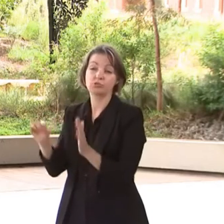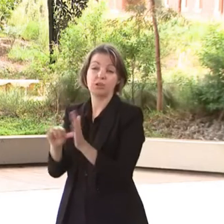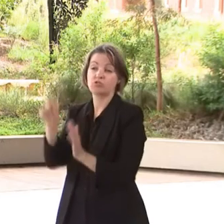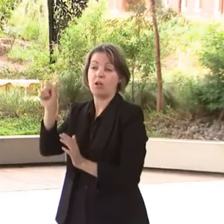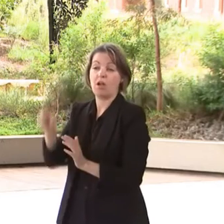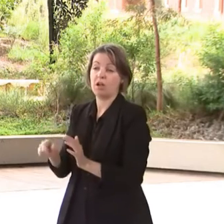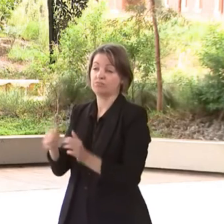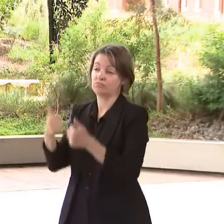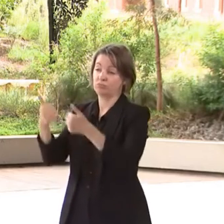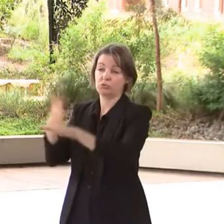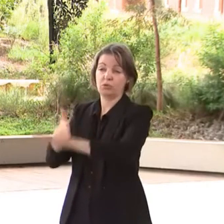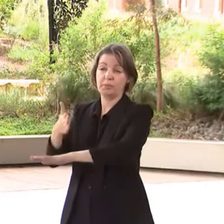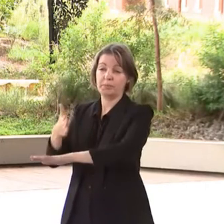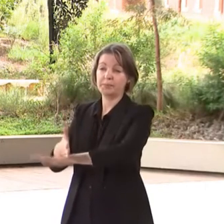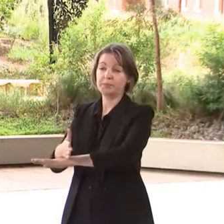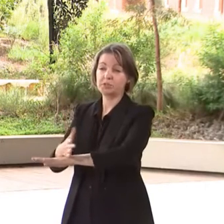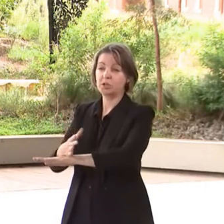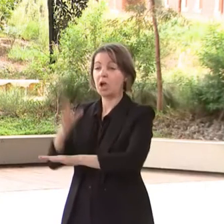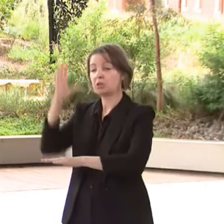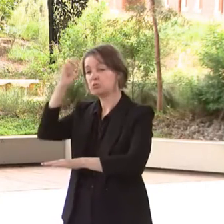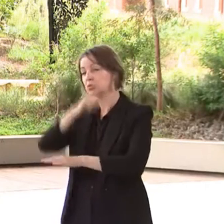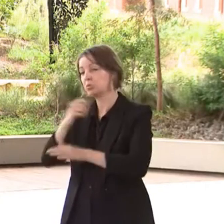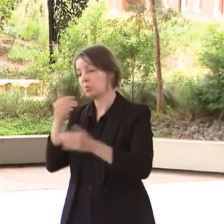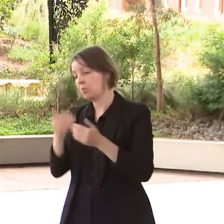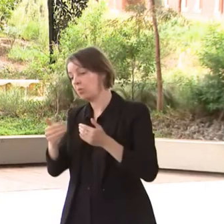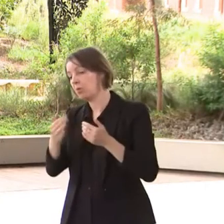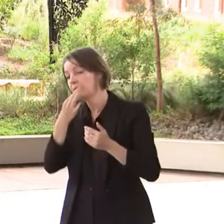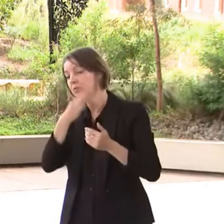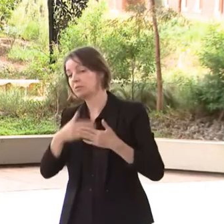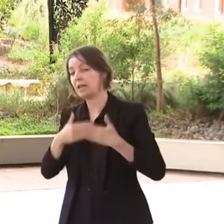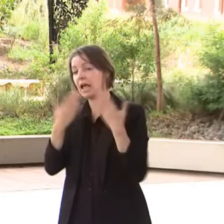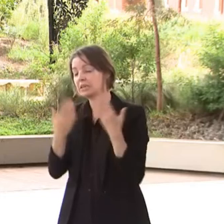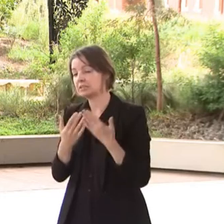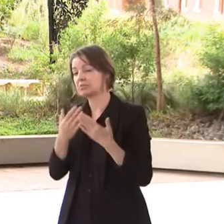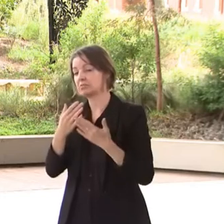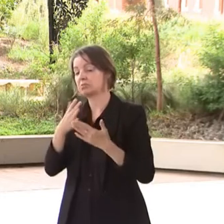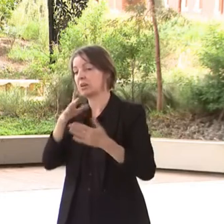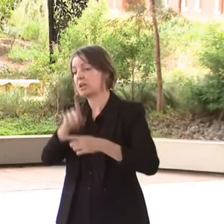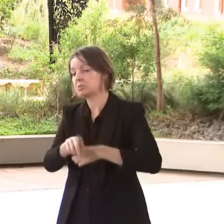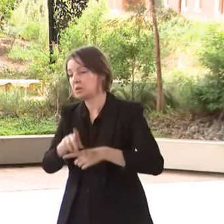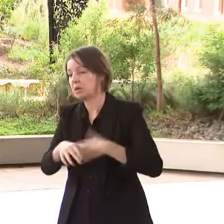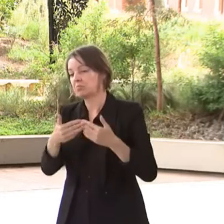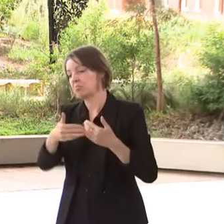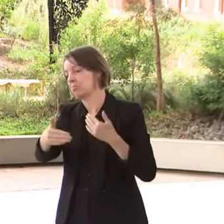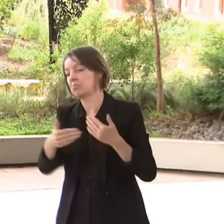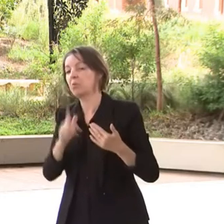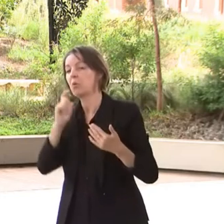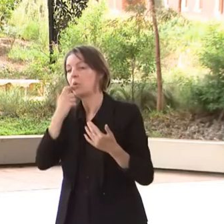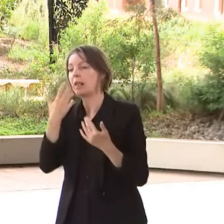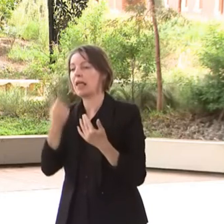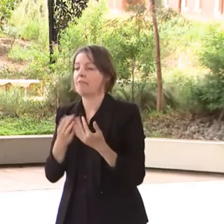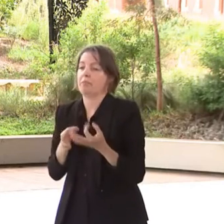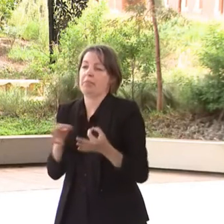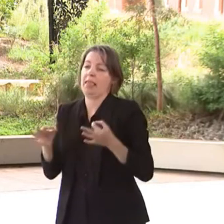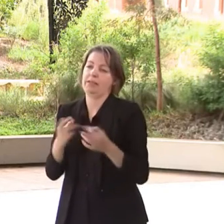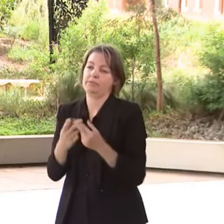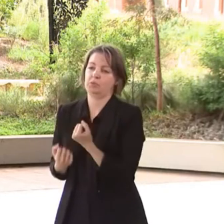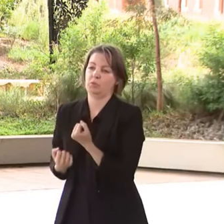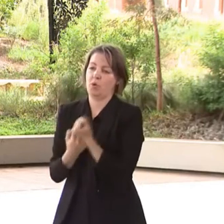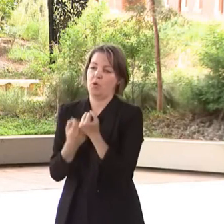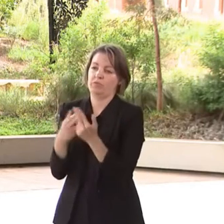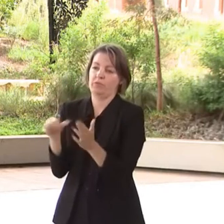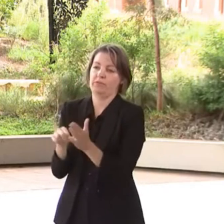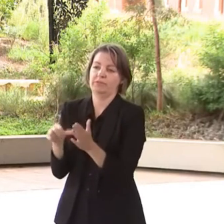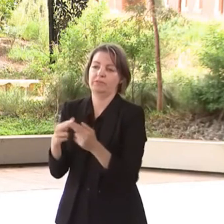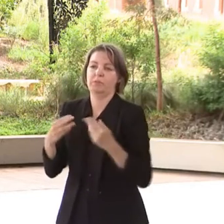and my expectation is in the coming days, week or so, that we'll have a support. Is everyone in agreement in cabinet that